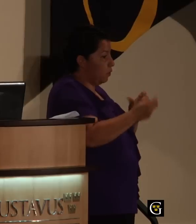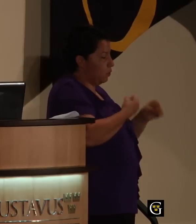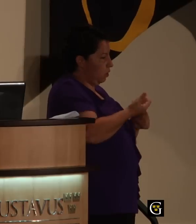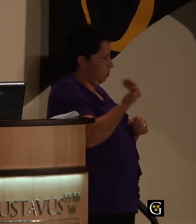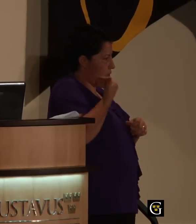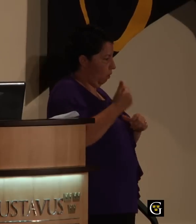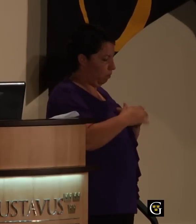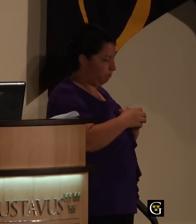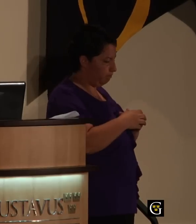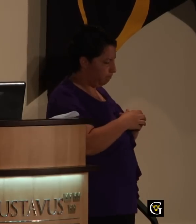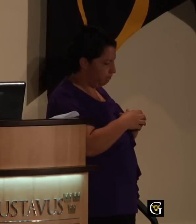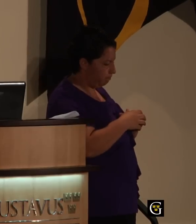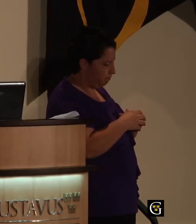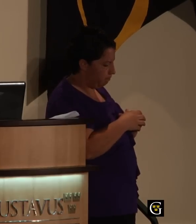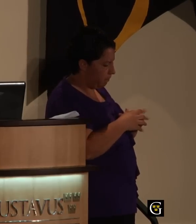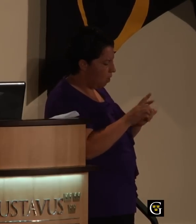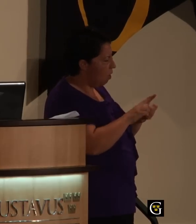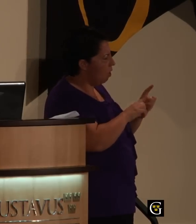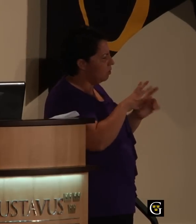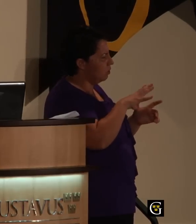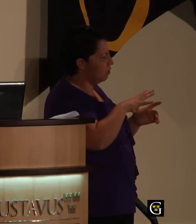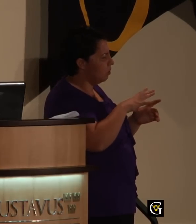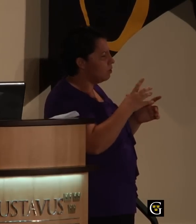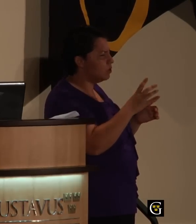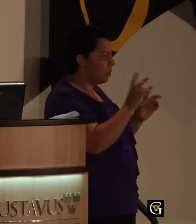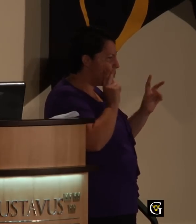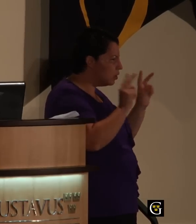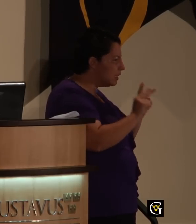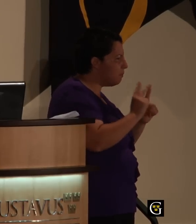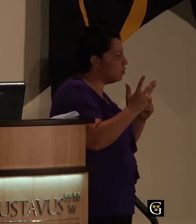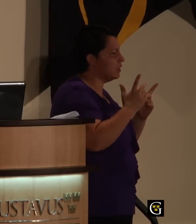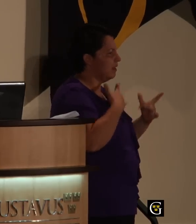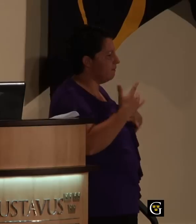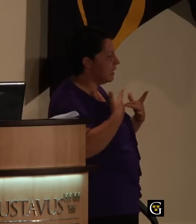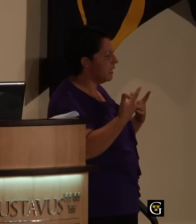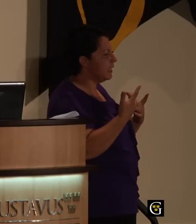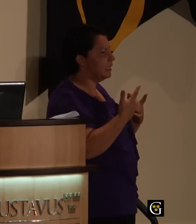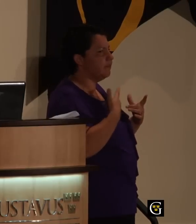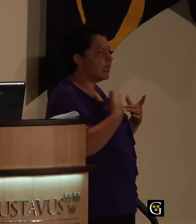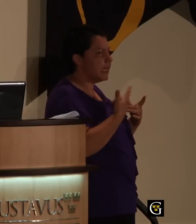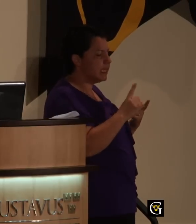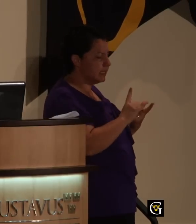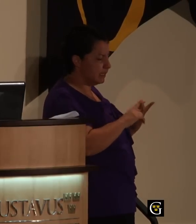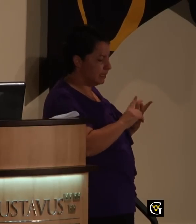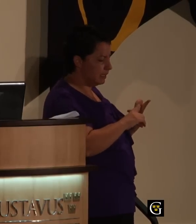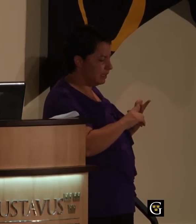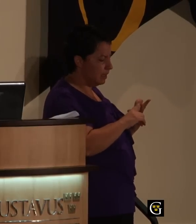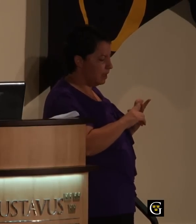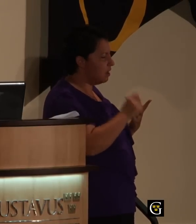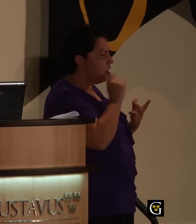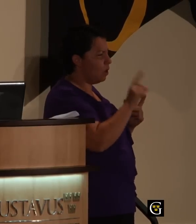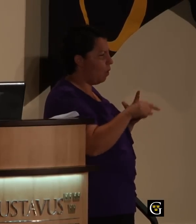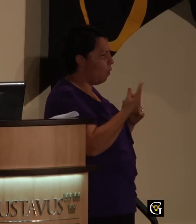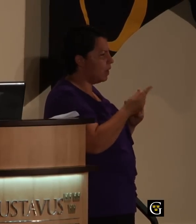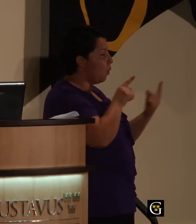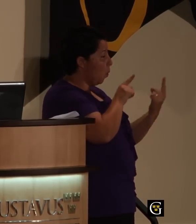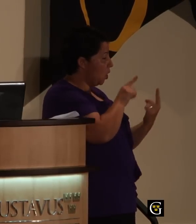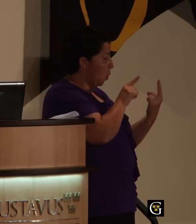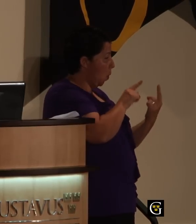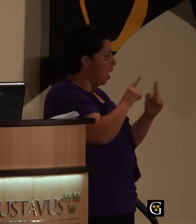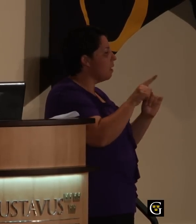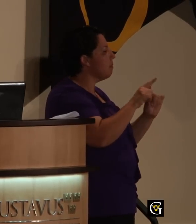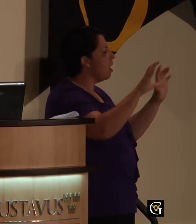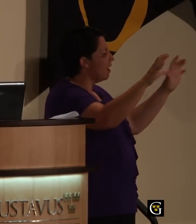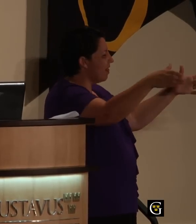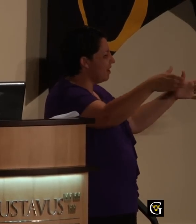another sort of perceptions, feelings, and bodily states, not just on a one-to-one, pieces or collecting the evidence. And this